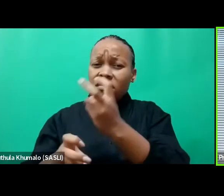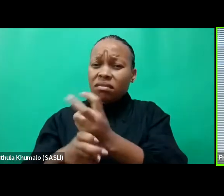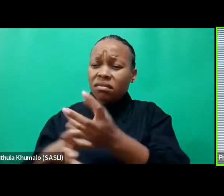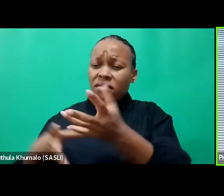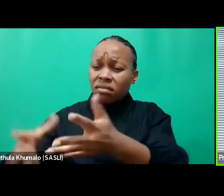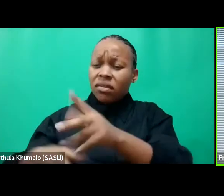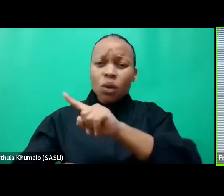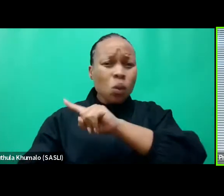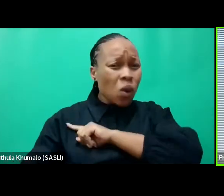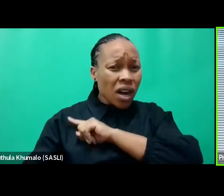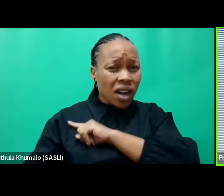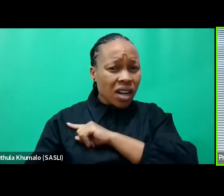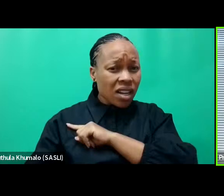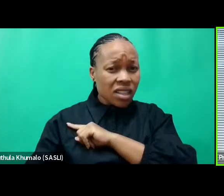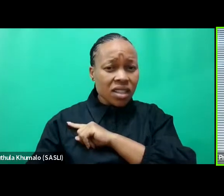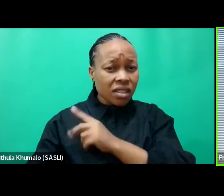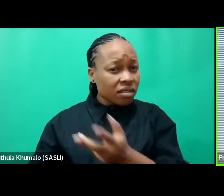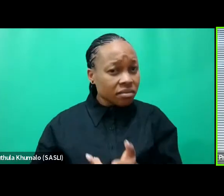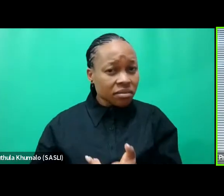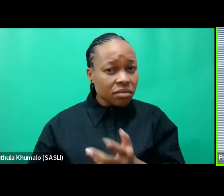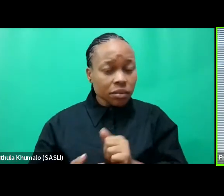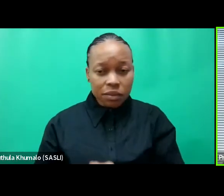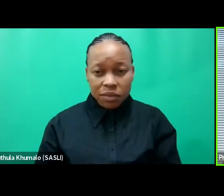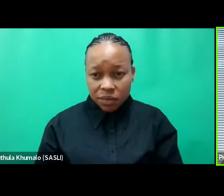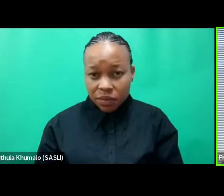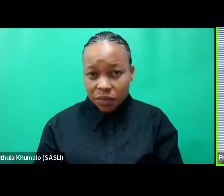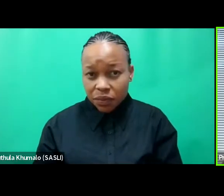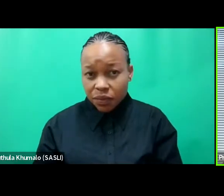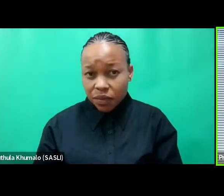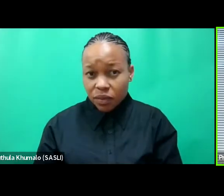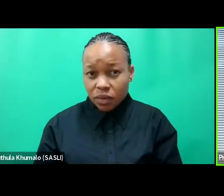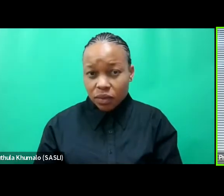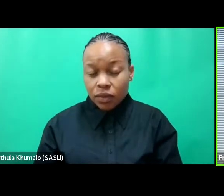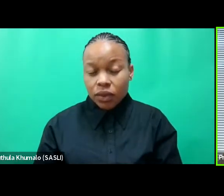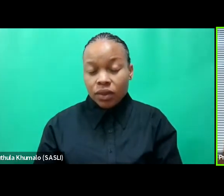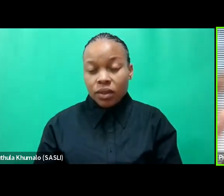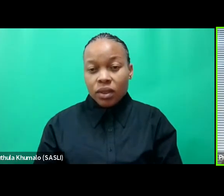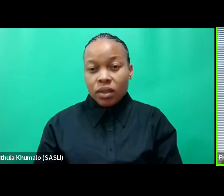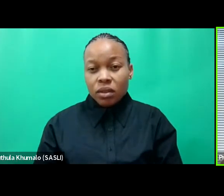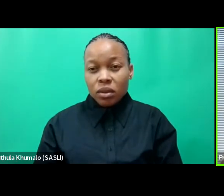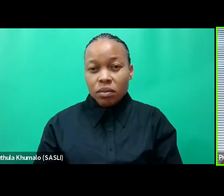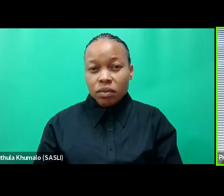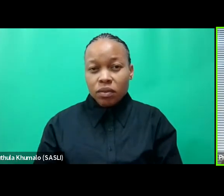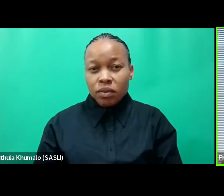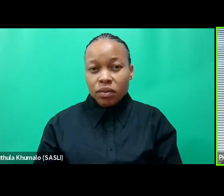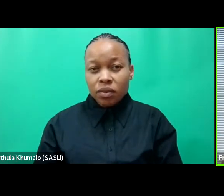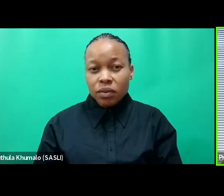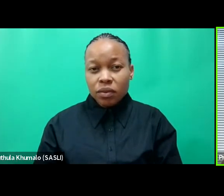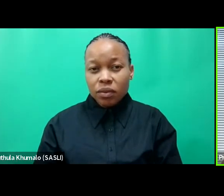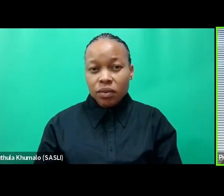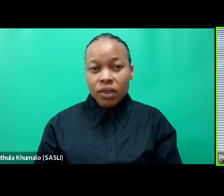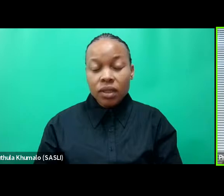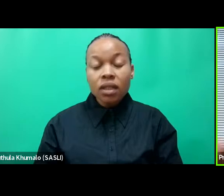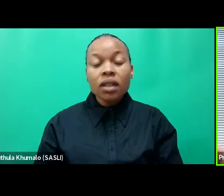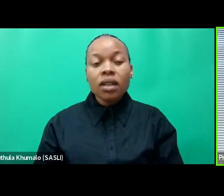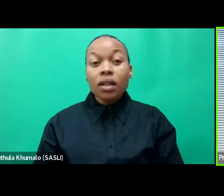What is the reason for this state of affairs that we find ourselves in, that the British have found themselves in, and the Americans have